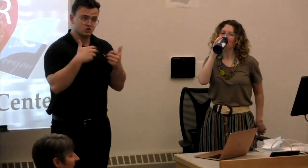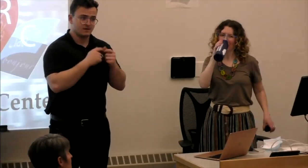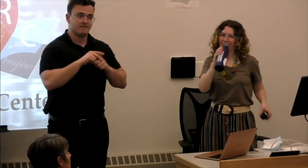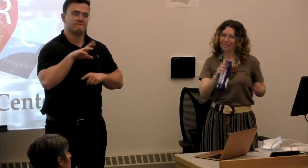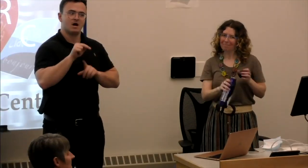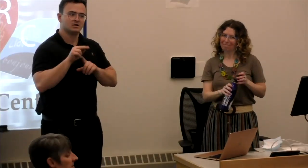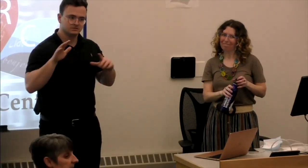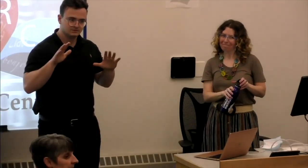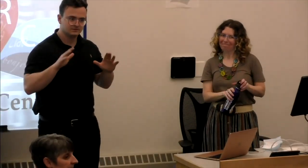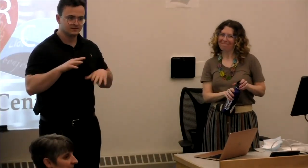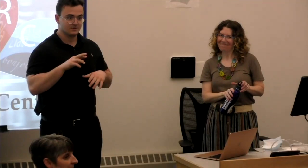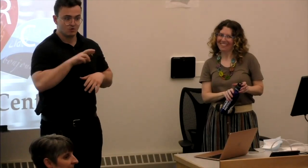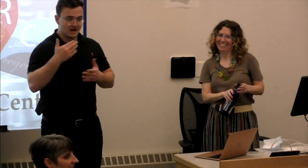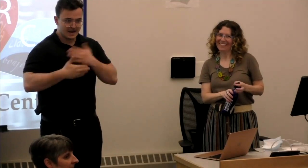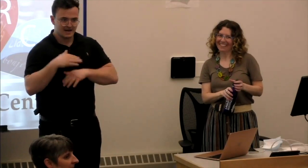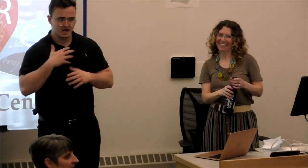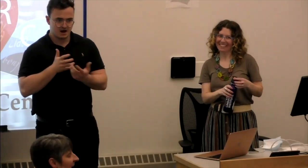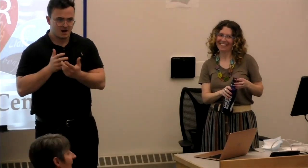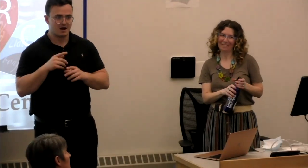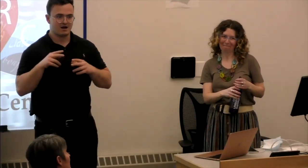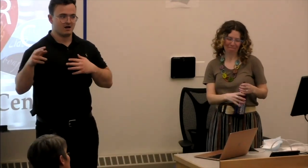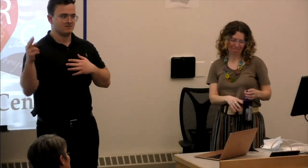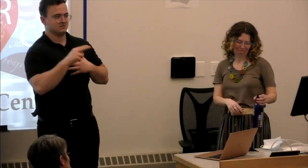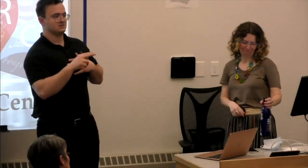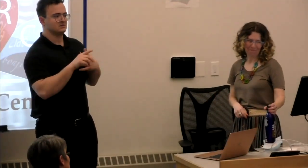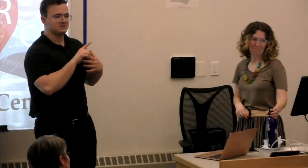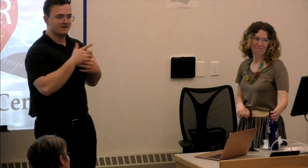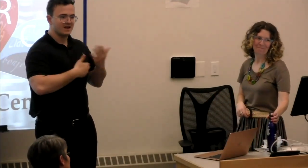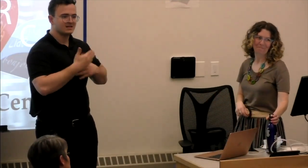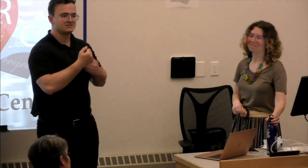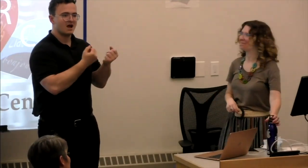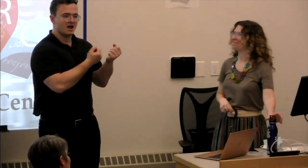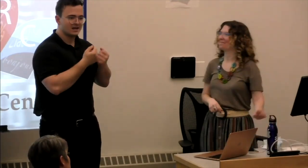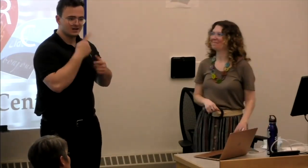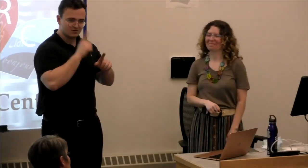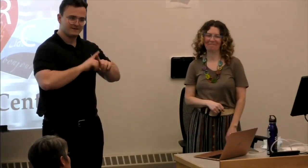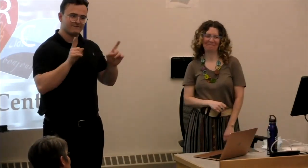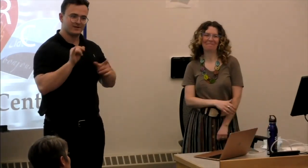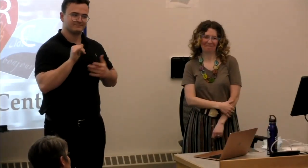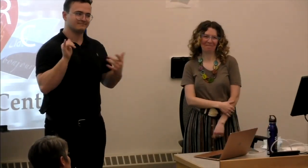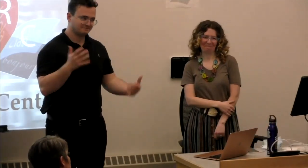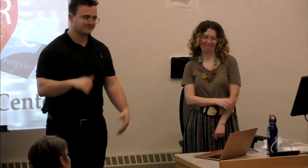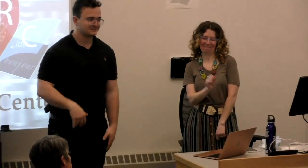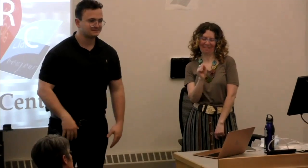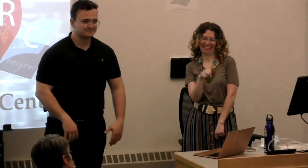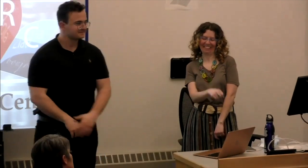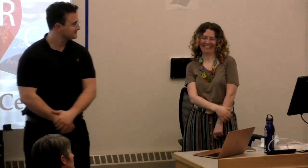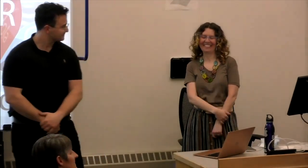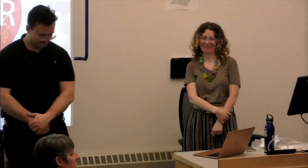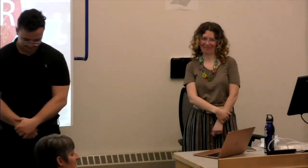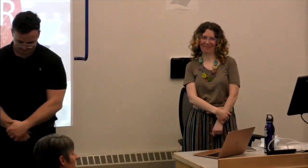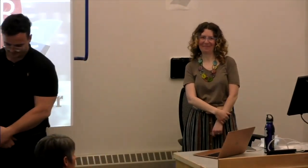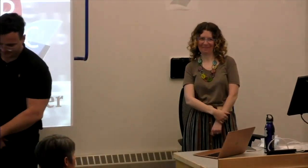But it's really fun to have left-handed students to provide that challenge. It's a different